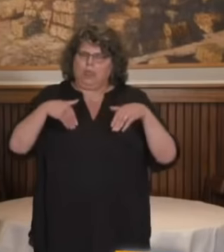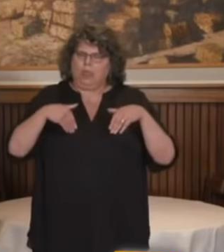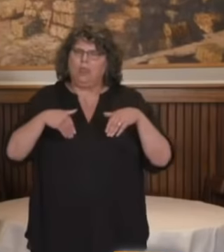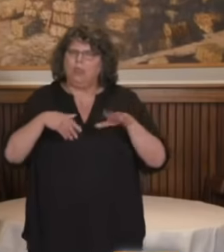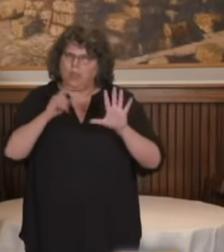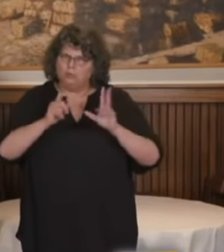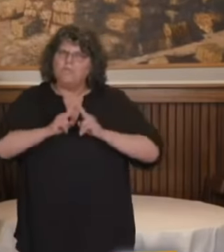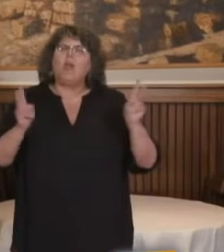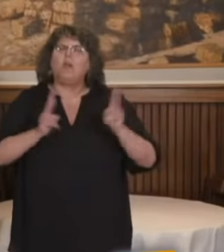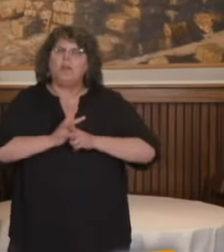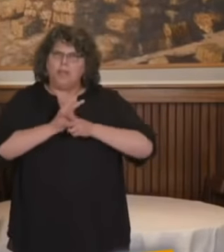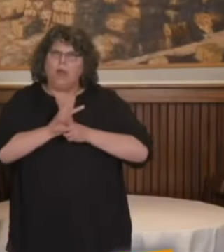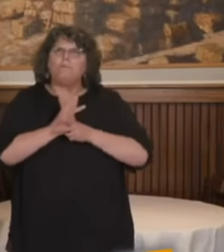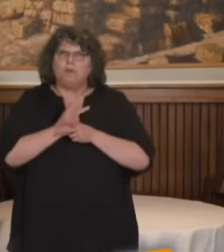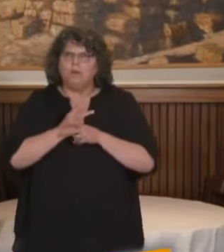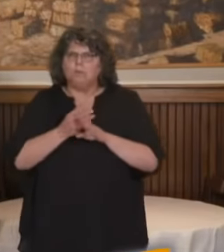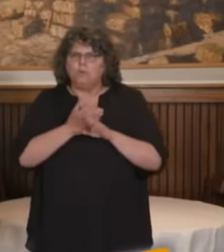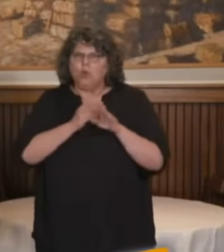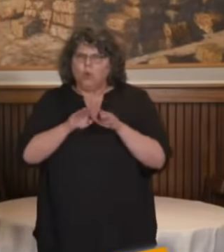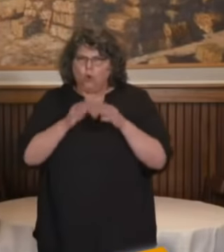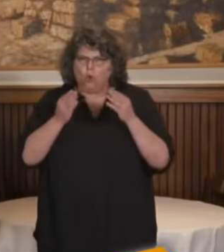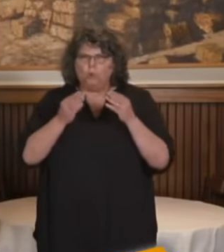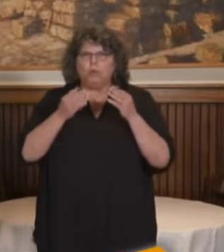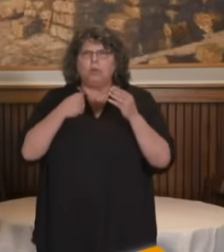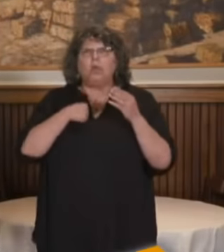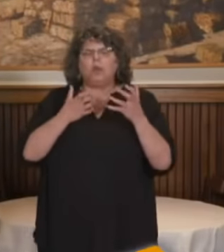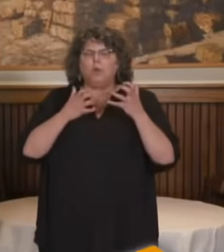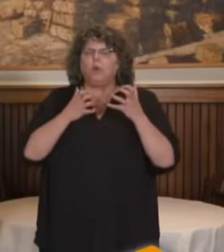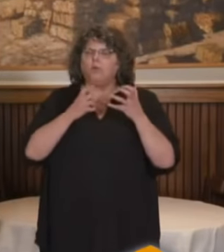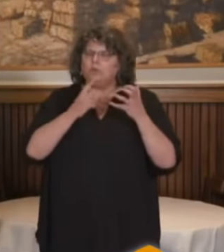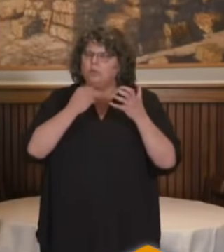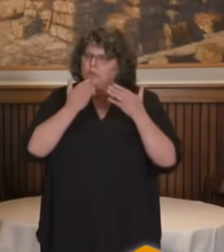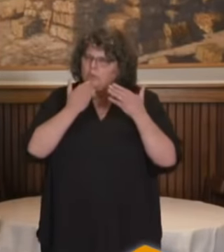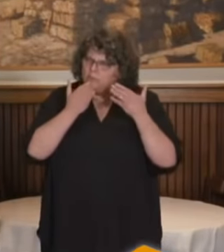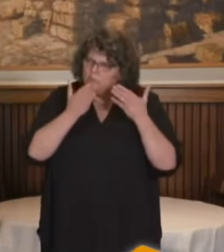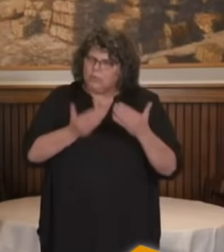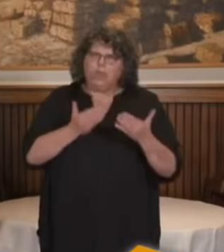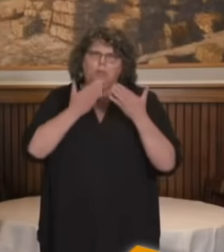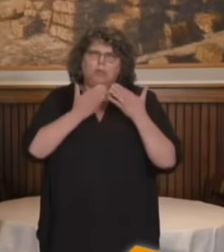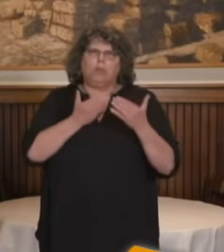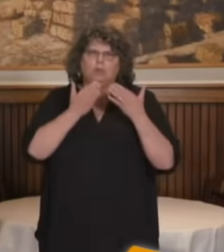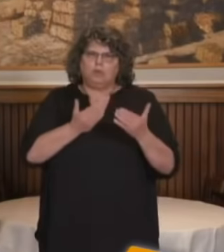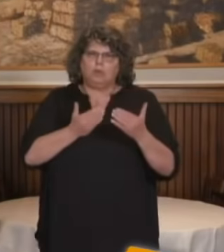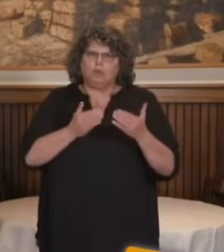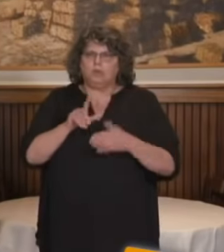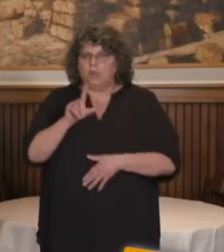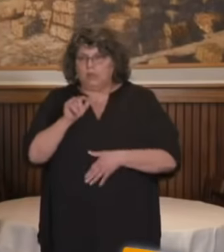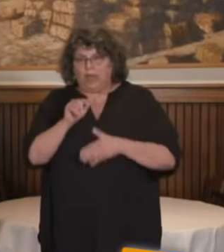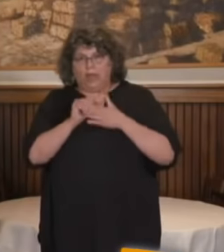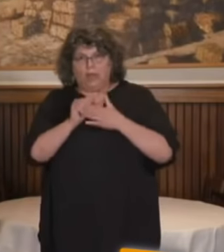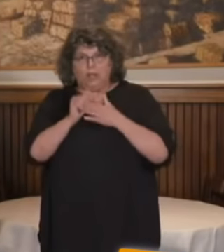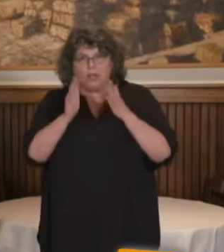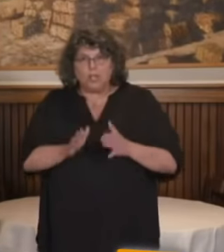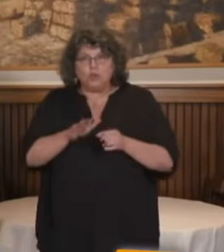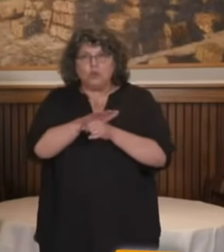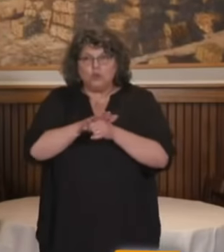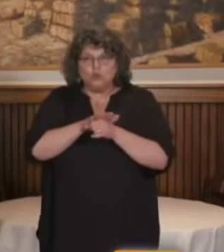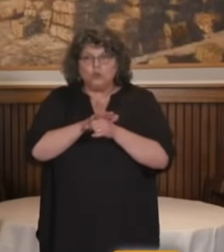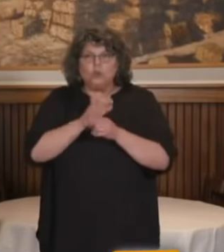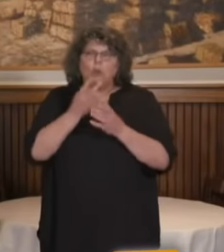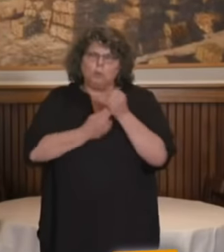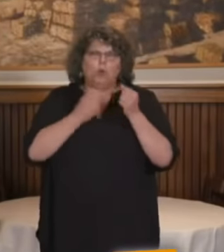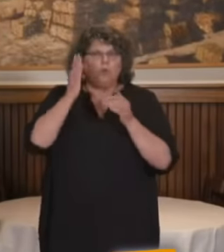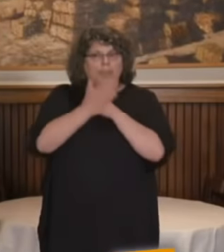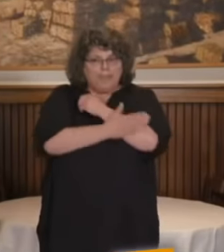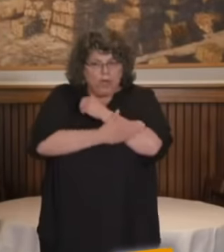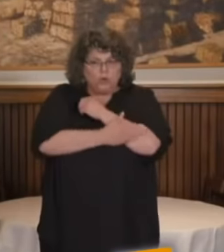cautious in that respect. And again, I want to just extend my deep gratitude and appreciation for their local leadership, both at a county level